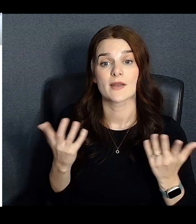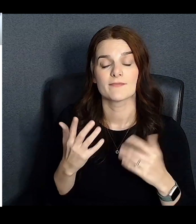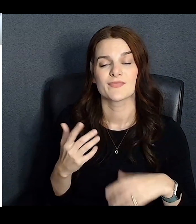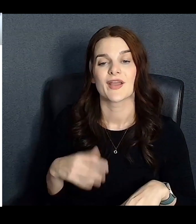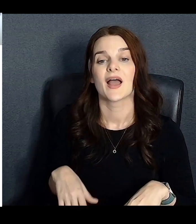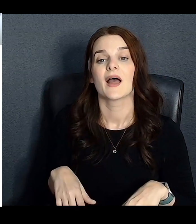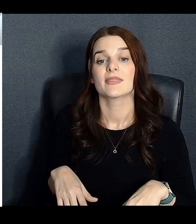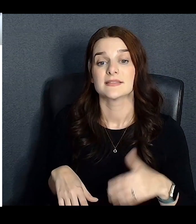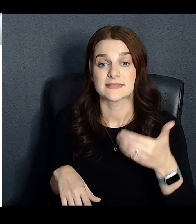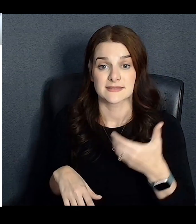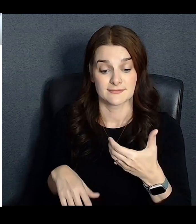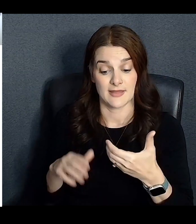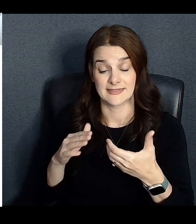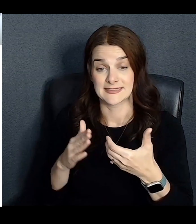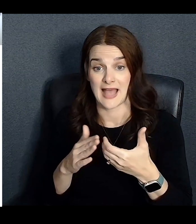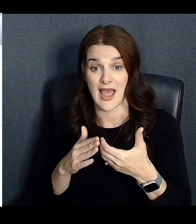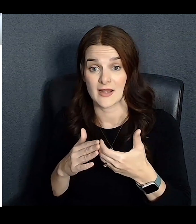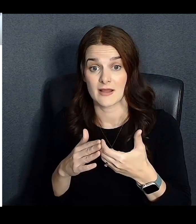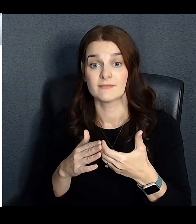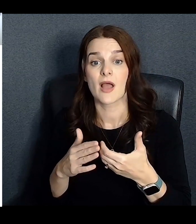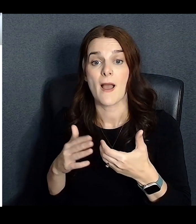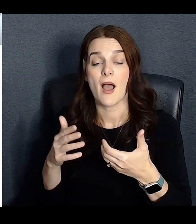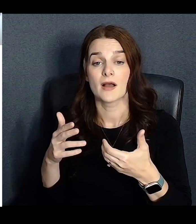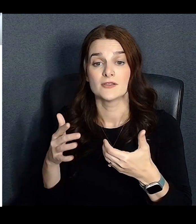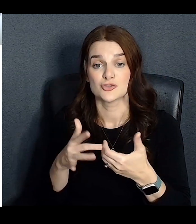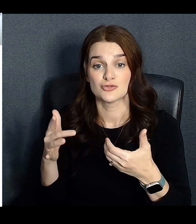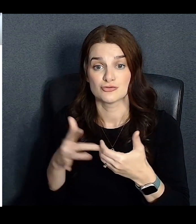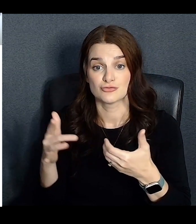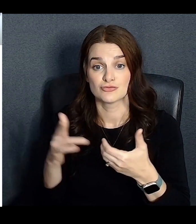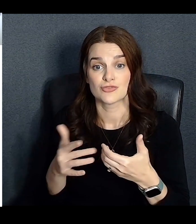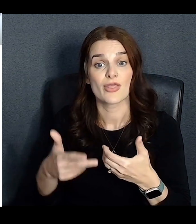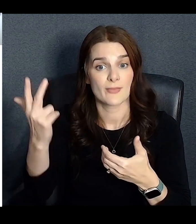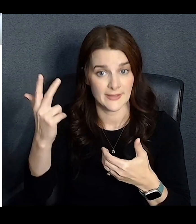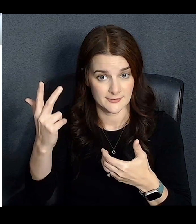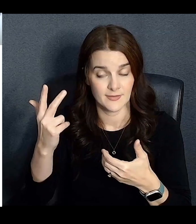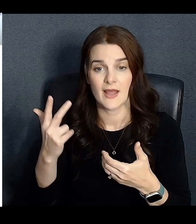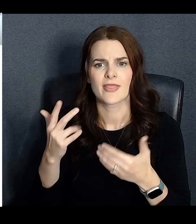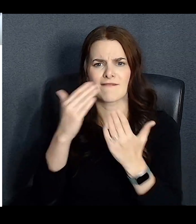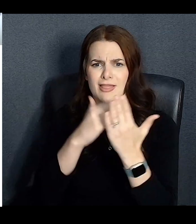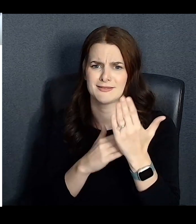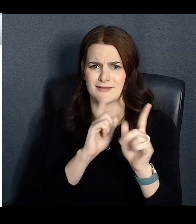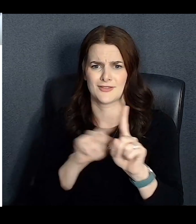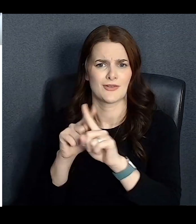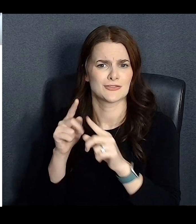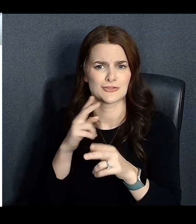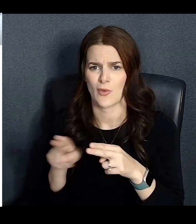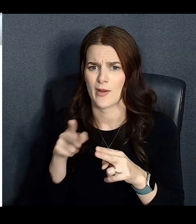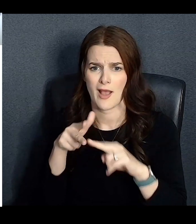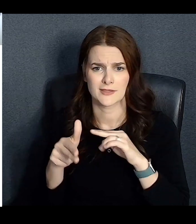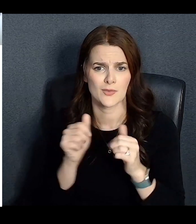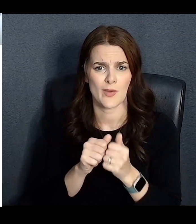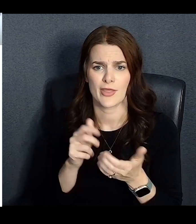click the side button. There's a list actually in your accessibility app of many different shortcuts that you can